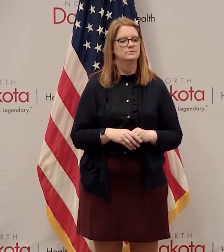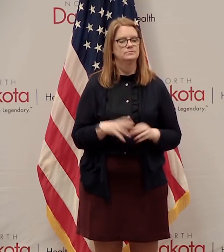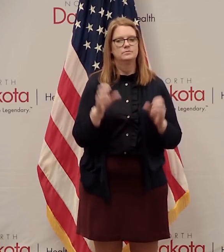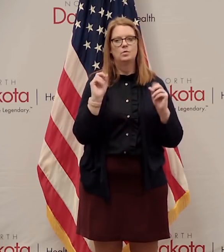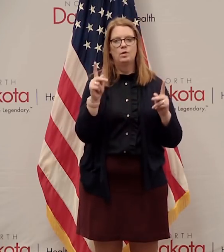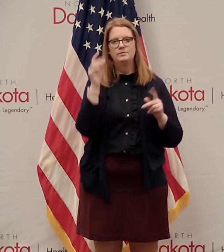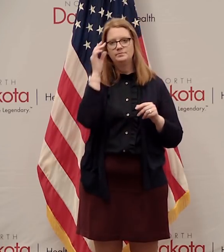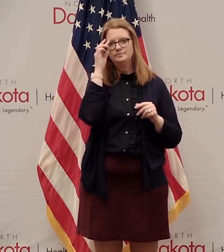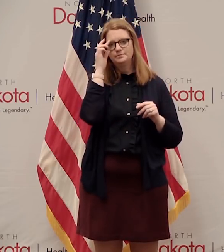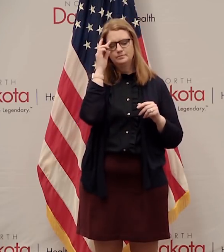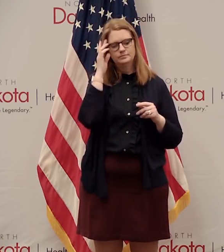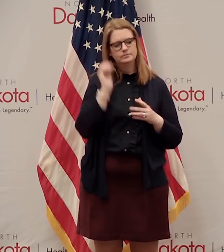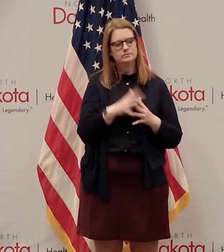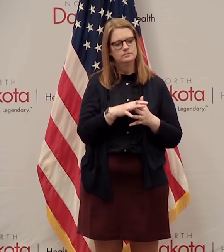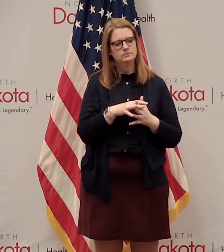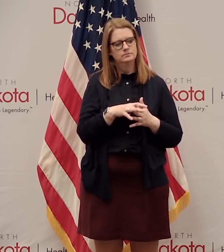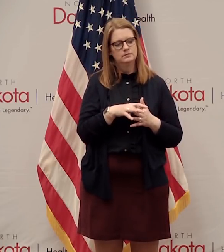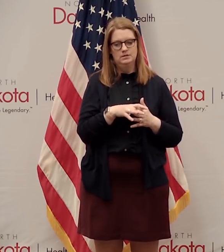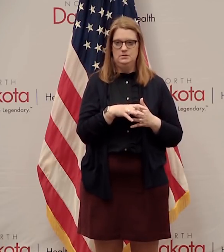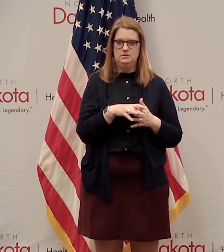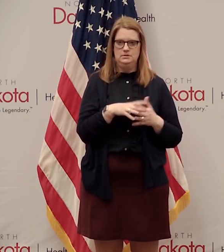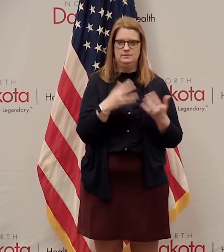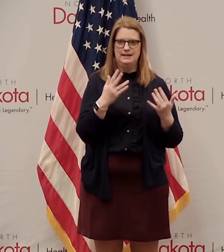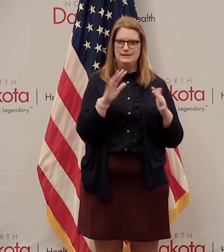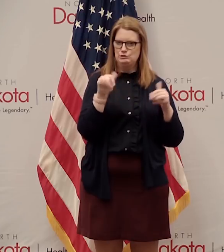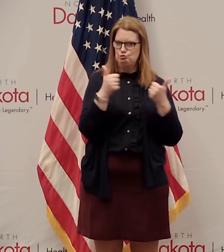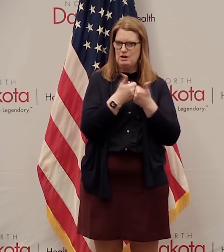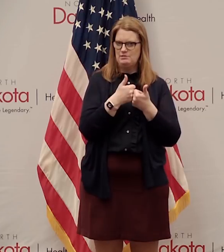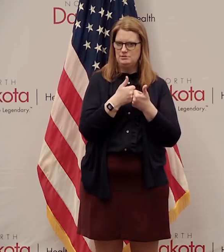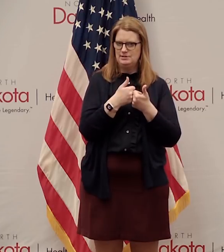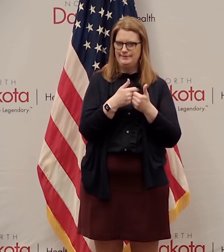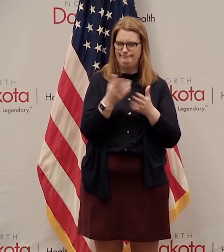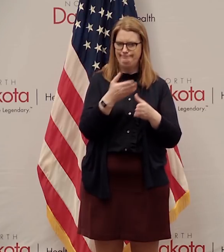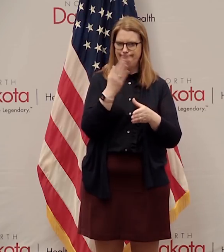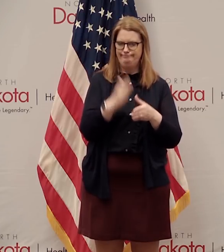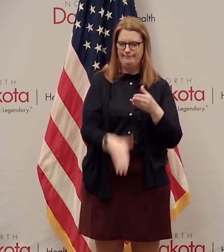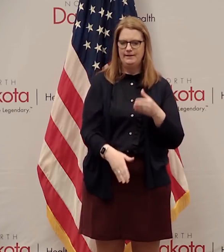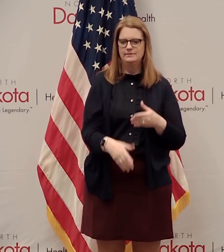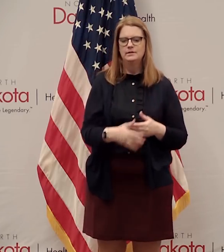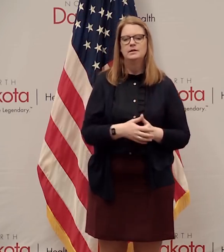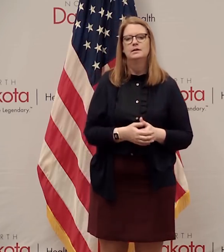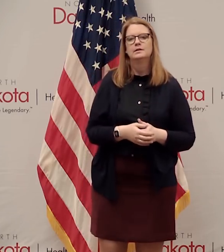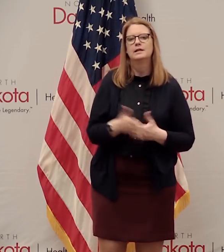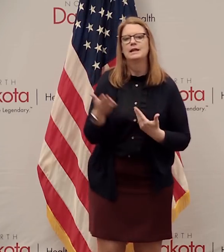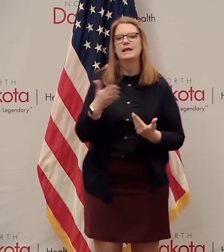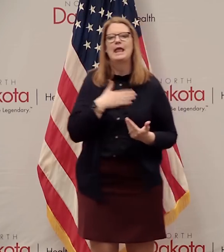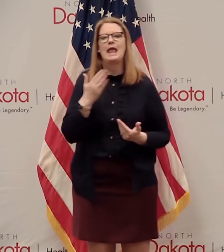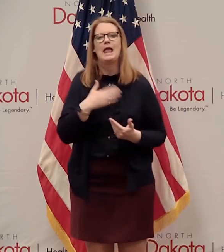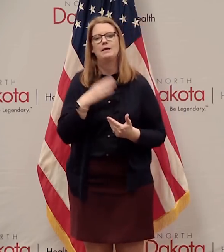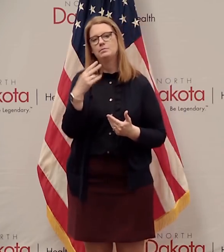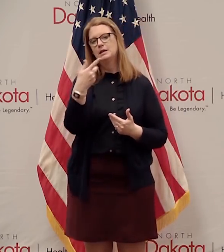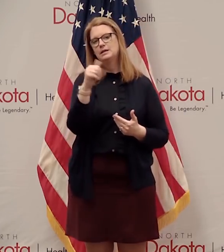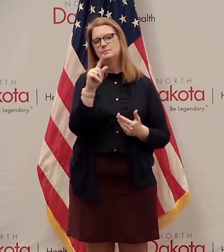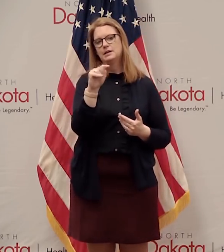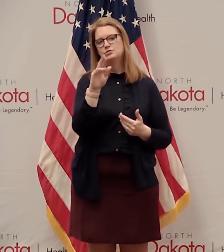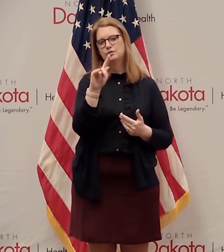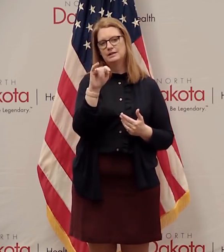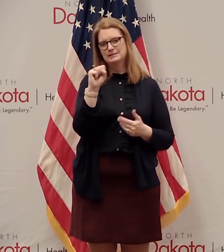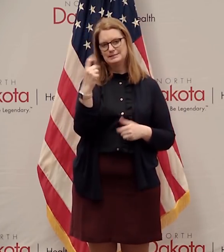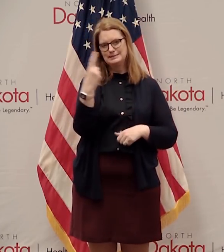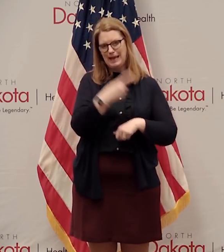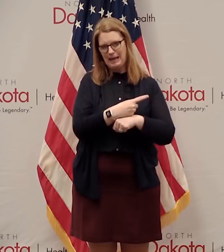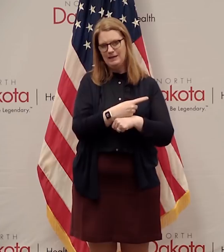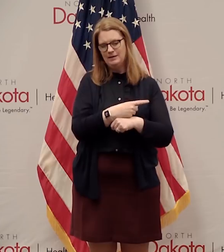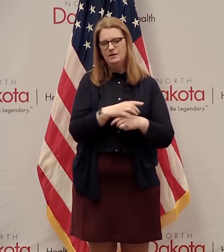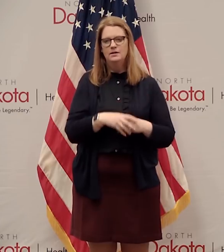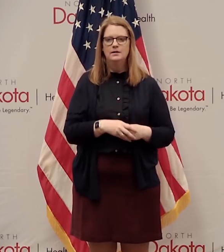Okay, with that challenging note, let me just again close with a happy Patriots Day. In spite